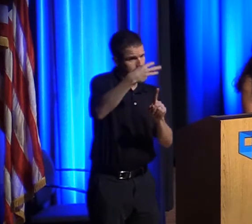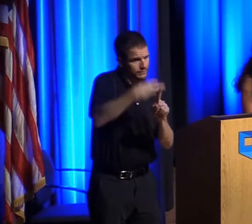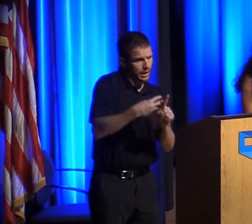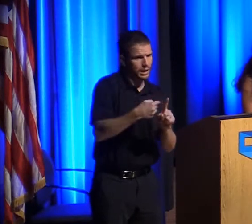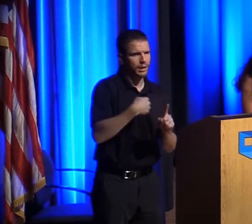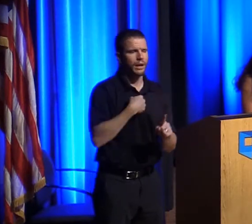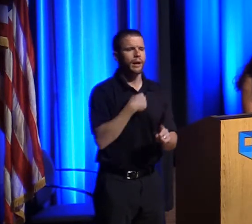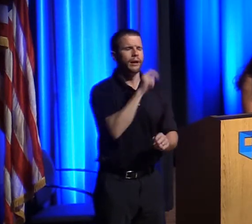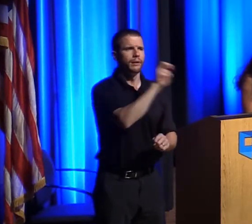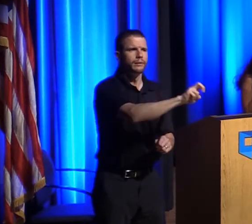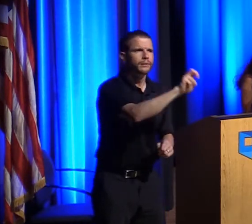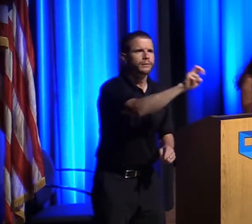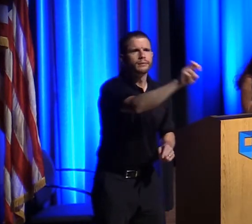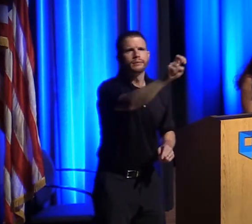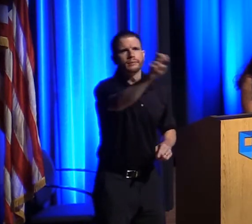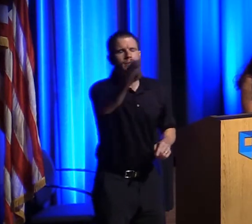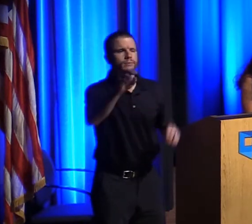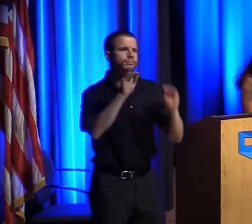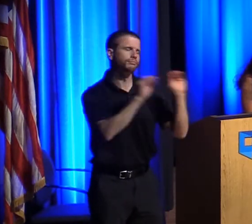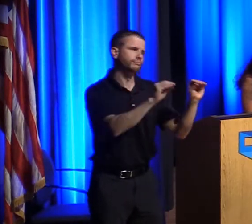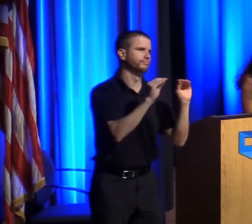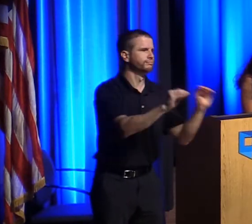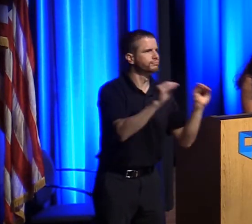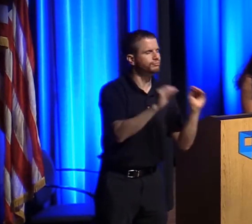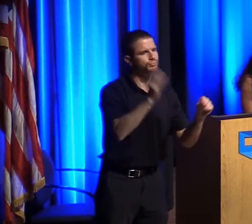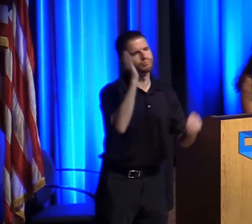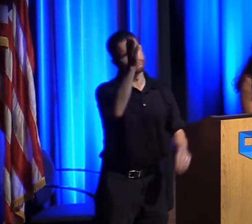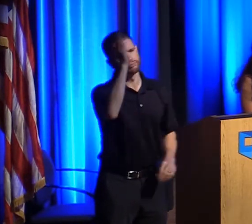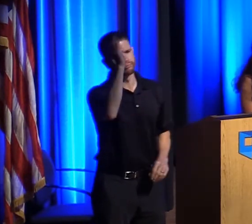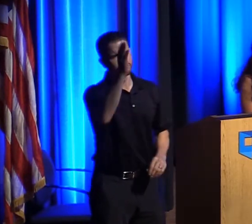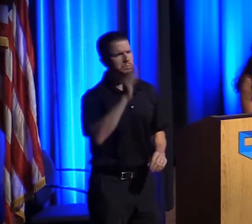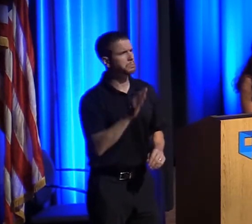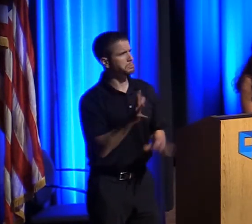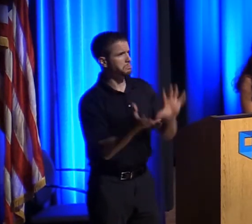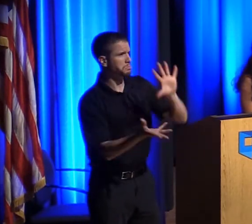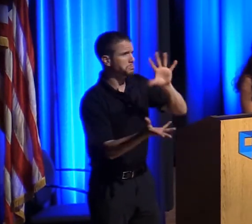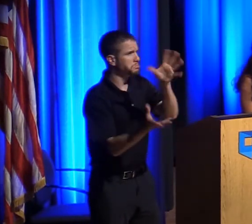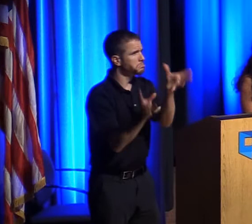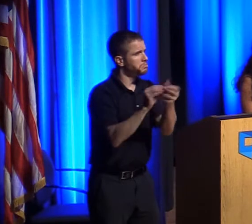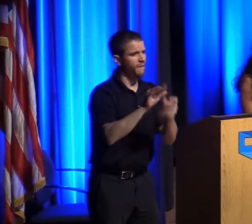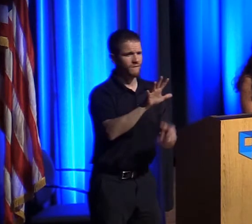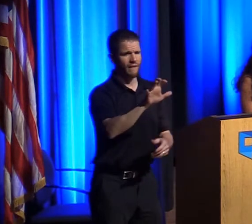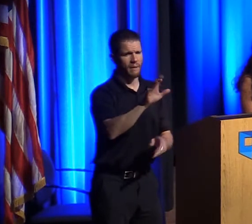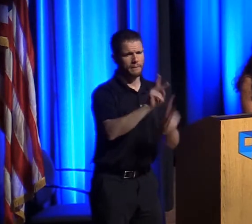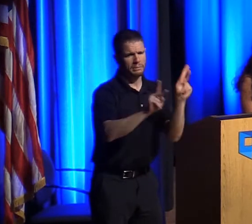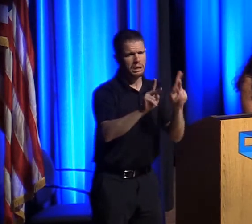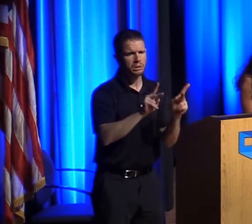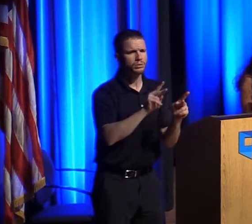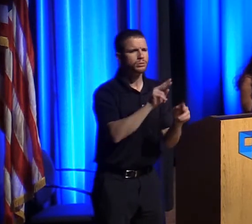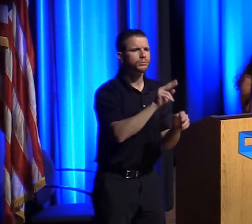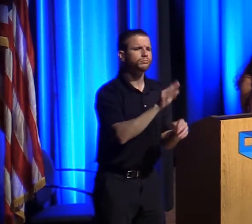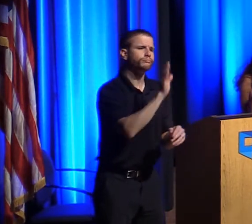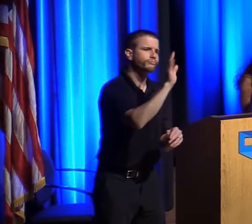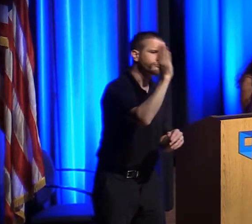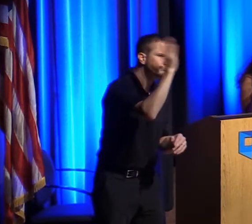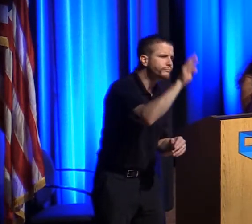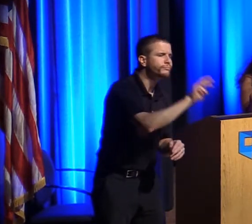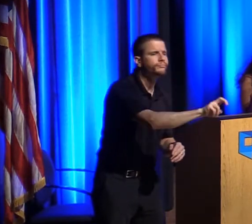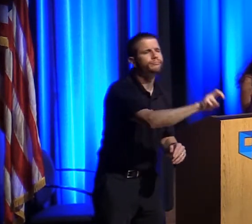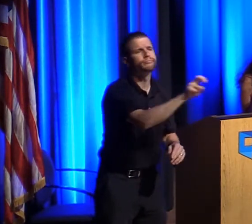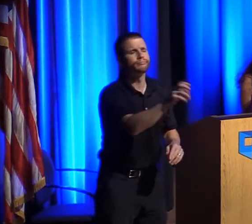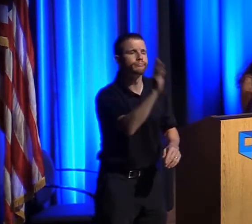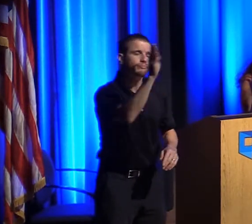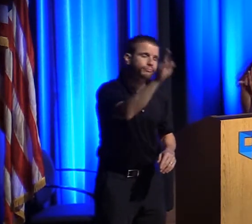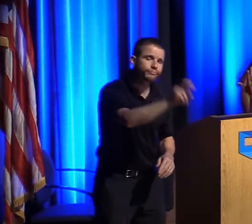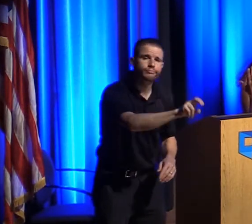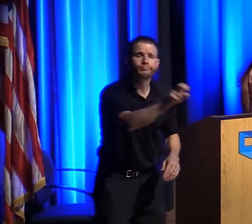trained 500 or so people, and have been approached